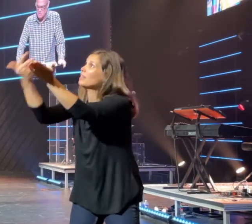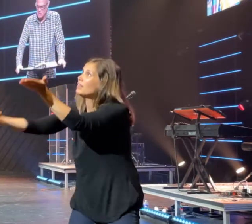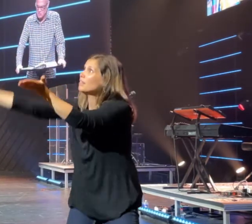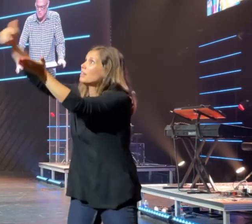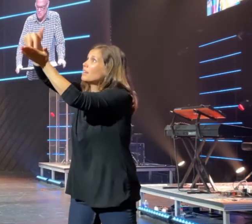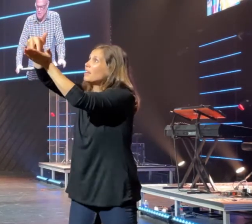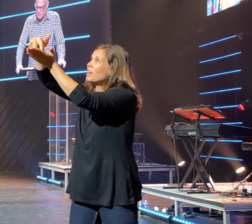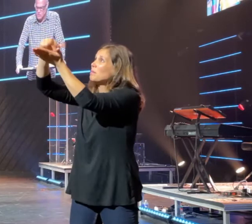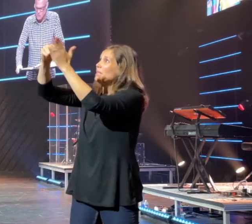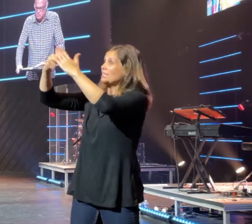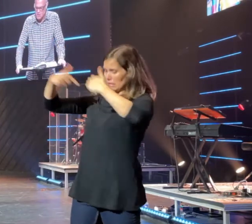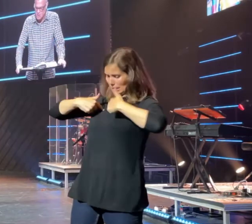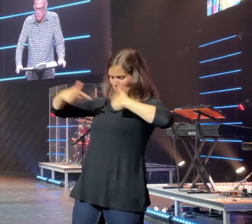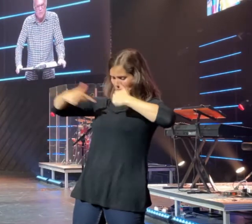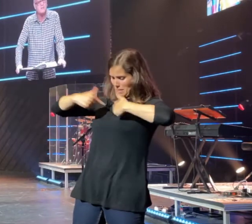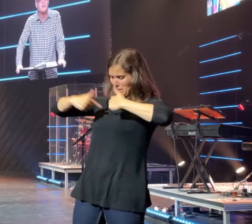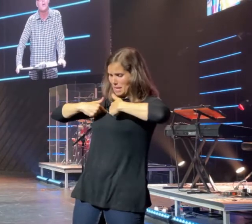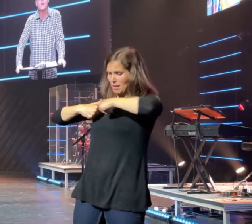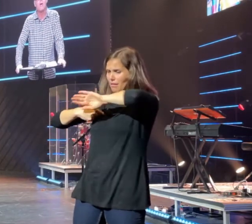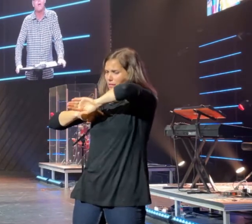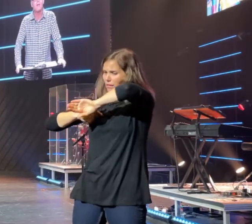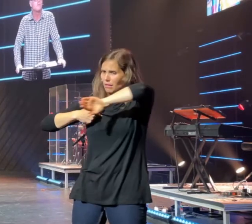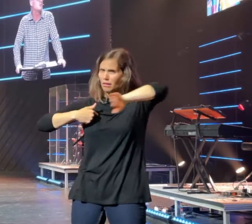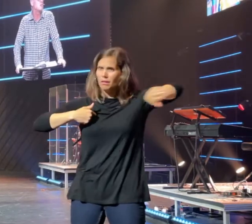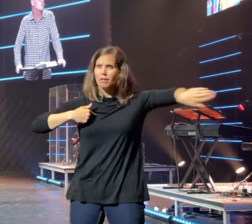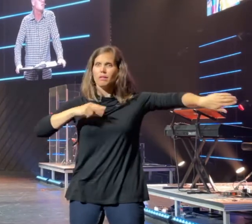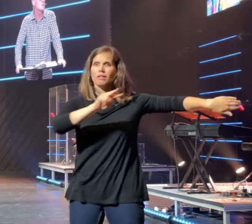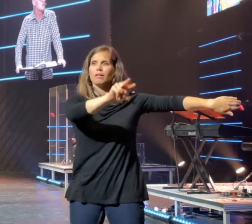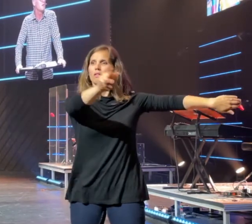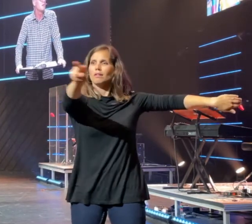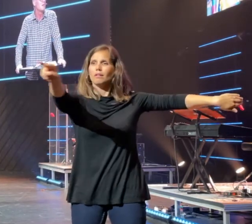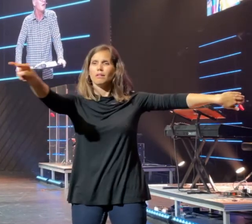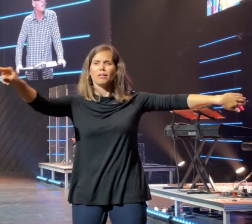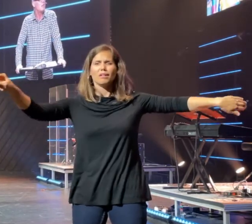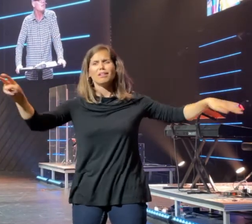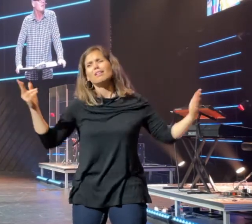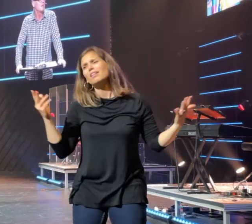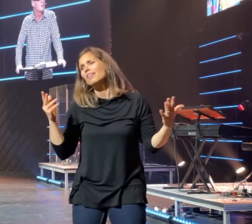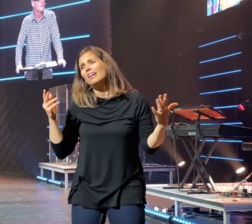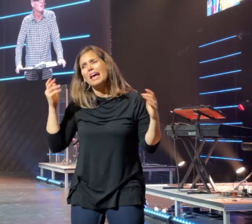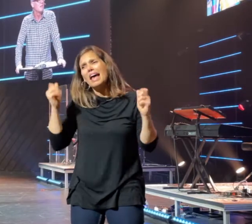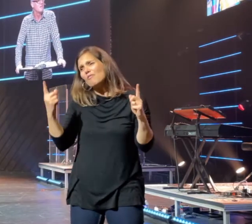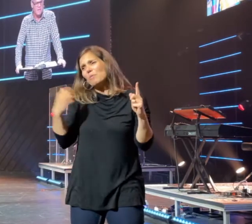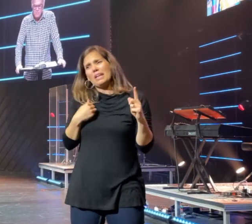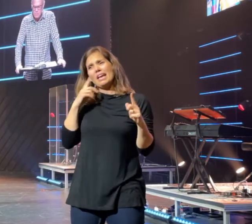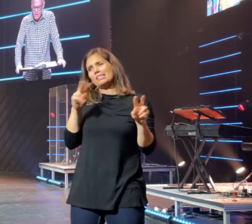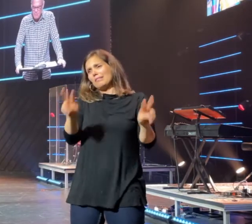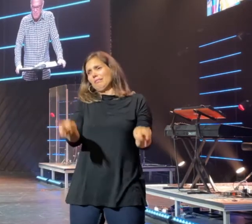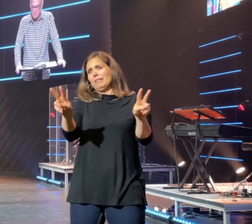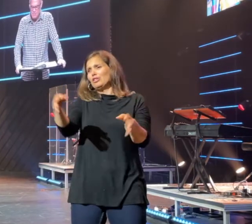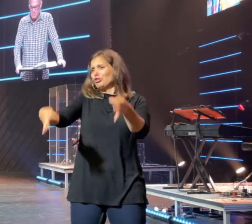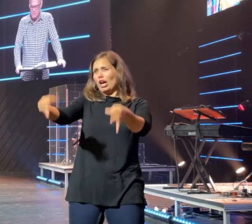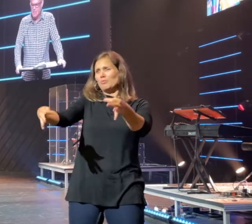death of self-centered living and the judgments that come with it. Listen, we all have judgments. Every person. It's the nature of